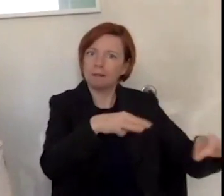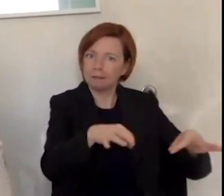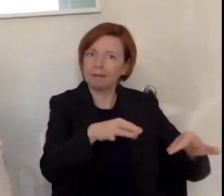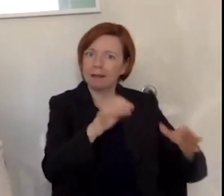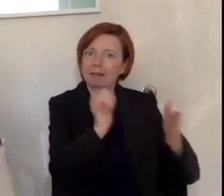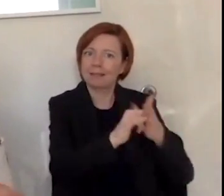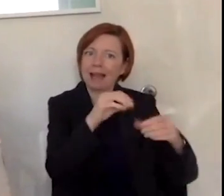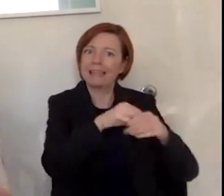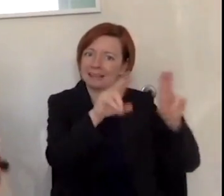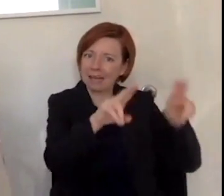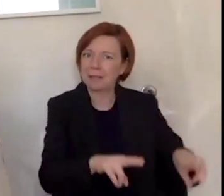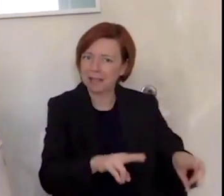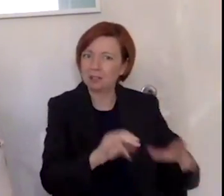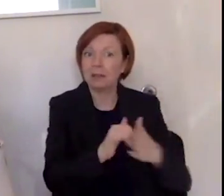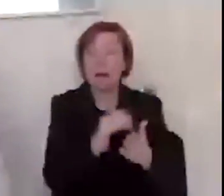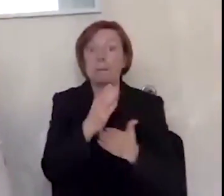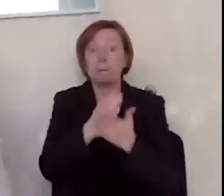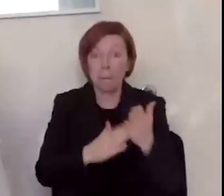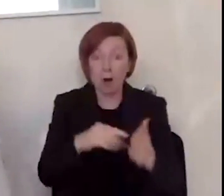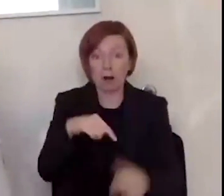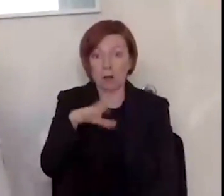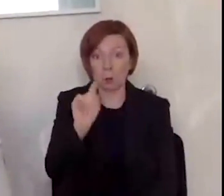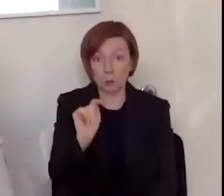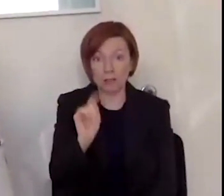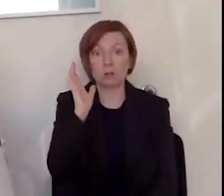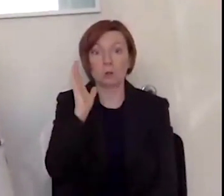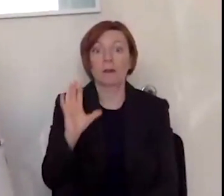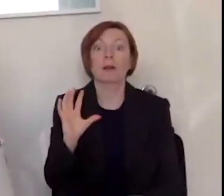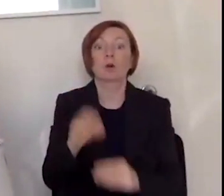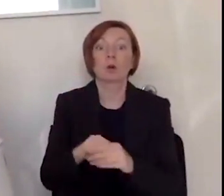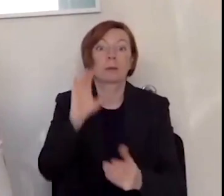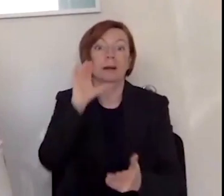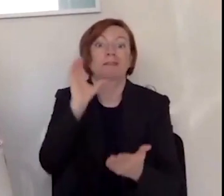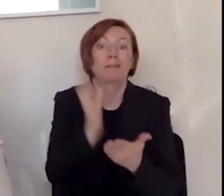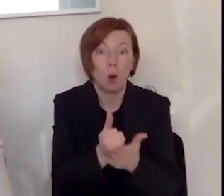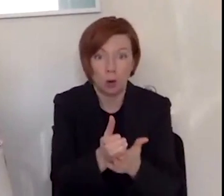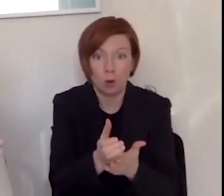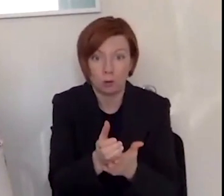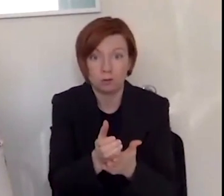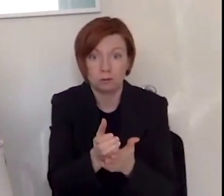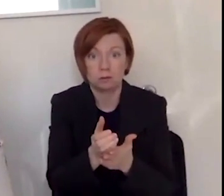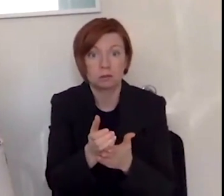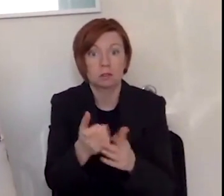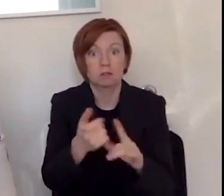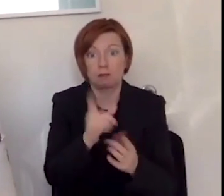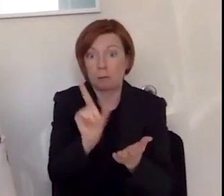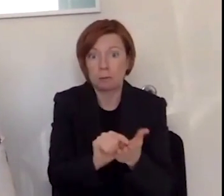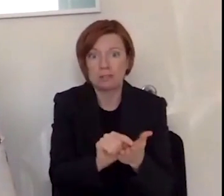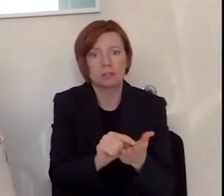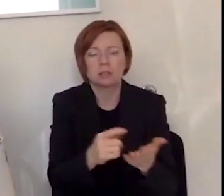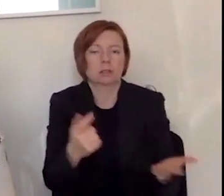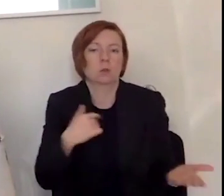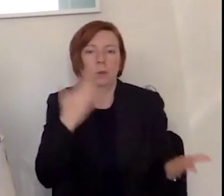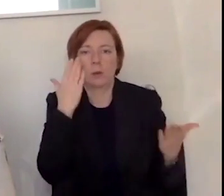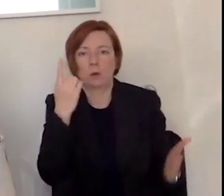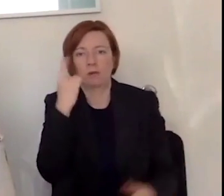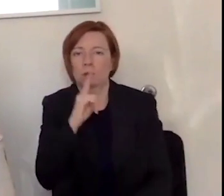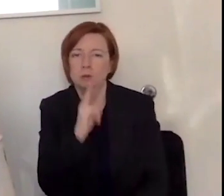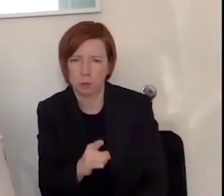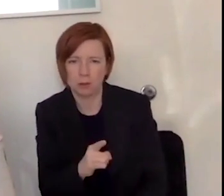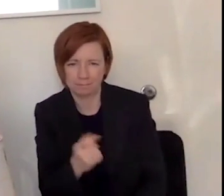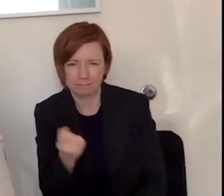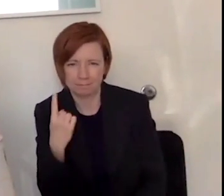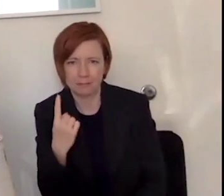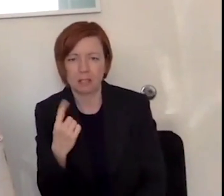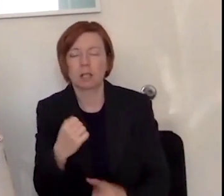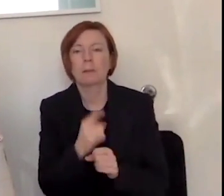distinctly in the application that part of the quilt will incorporate photos and imagery in that way, we can't know for sure.